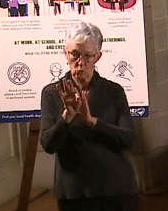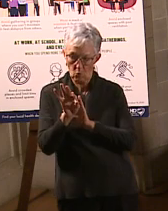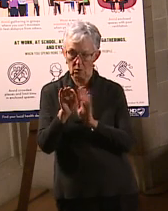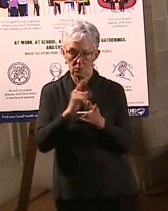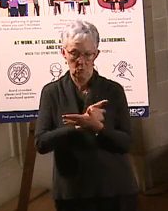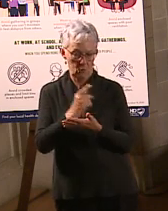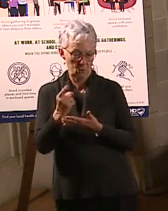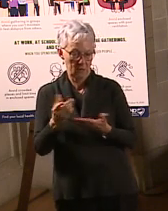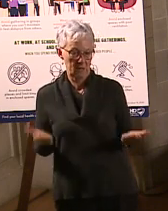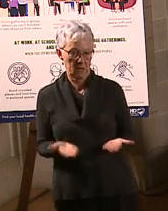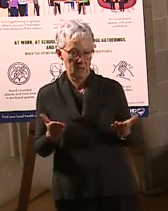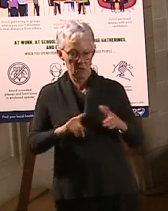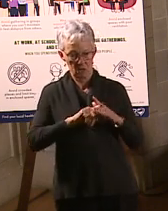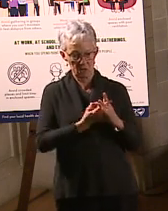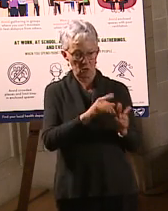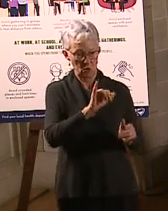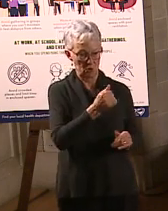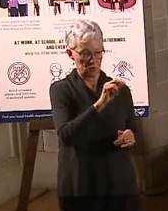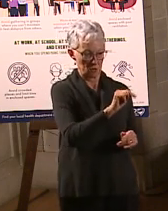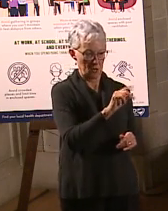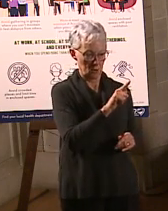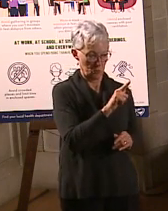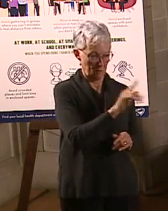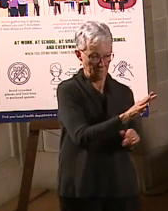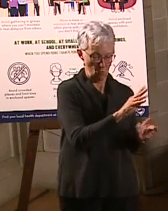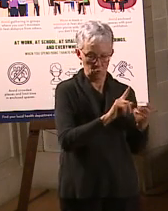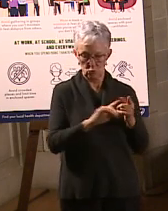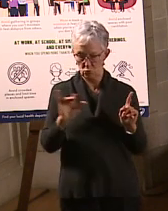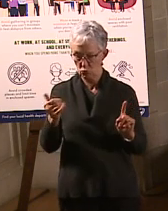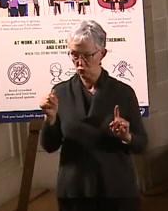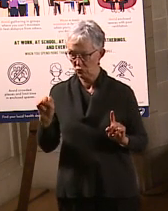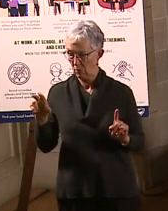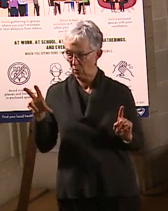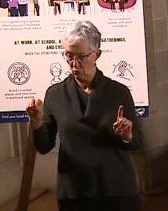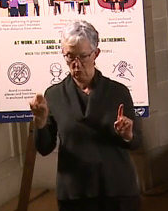January 24th to January 30th.